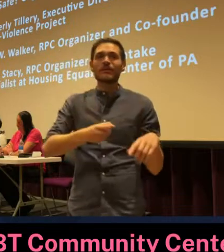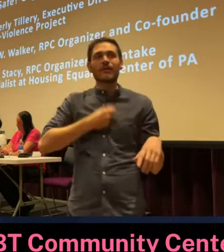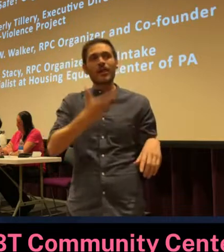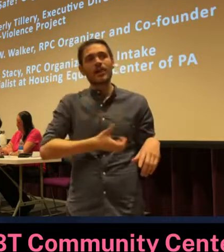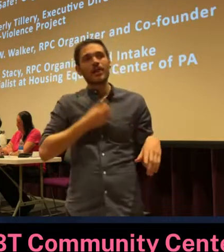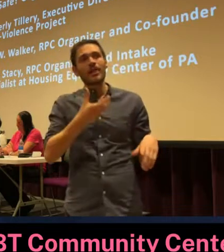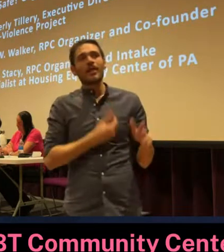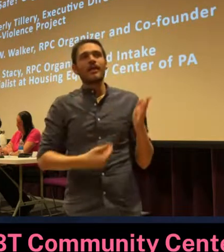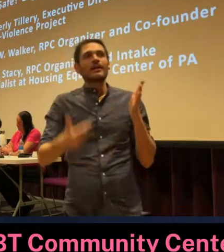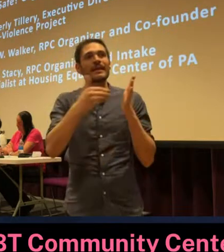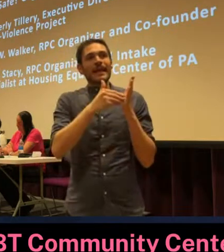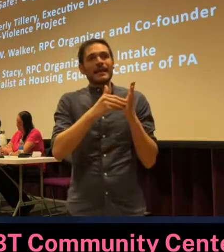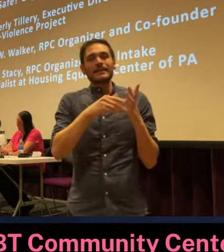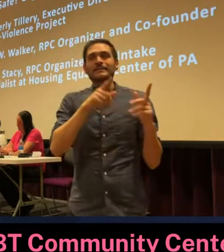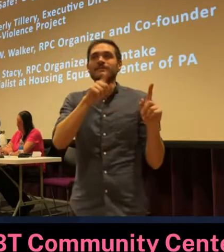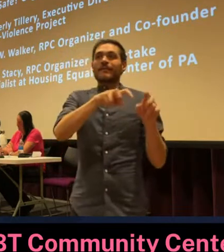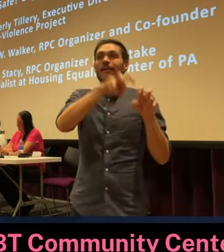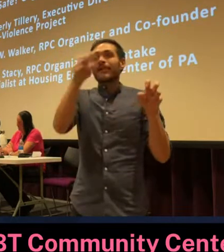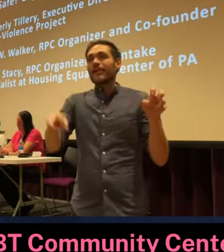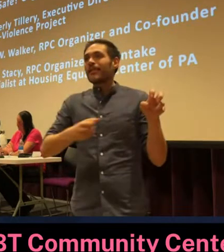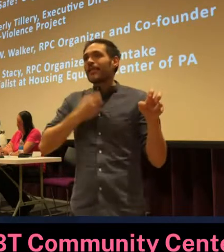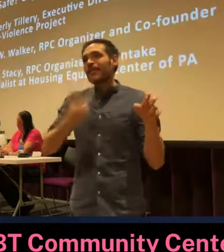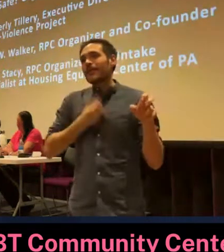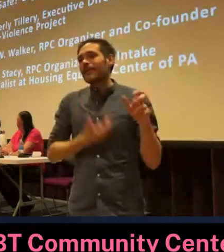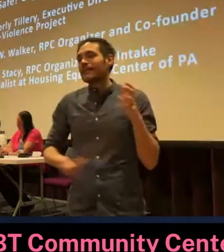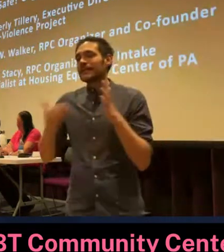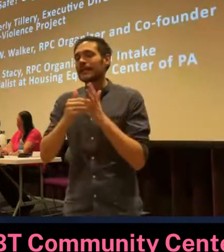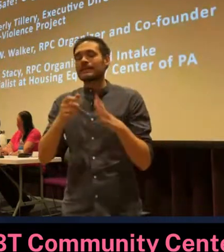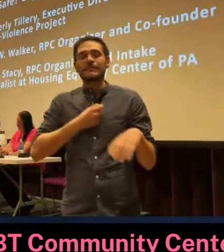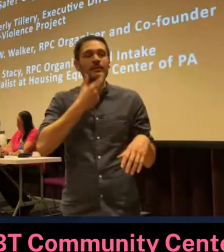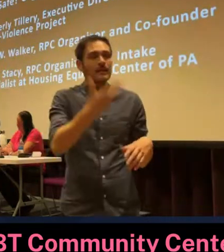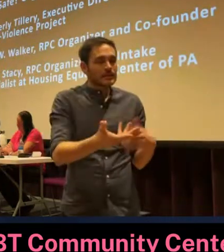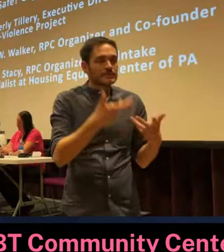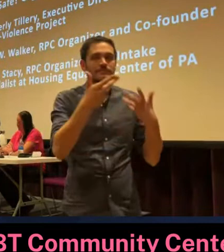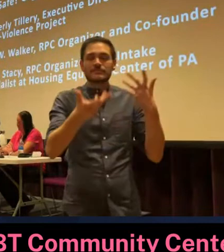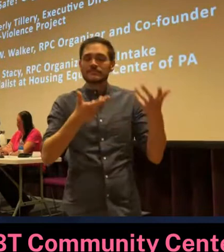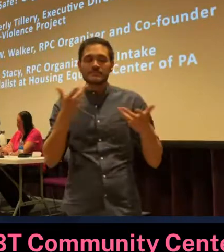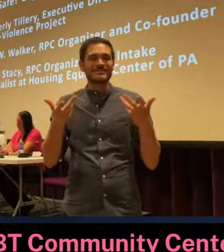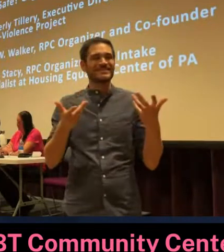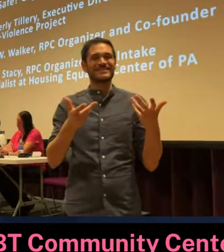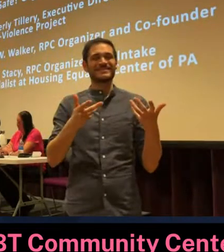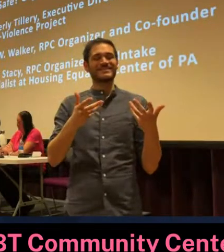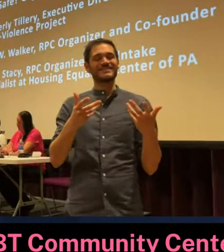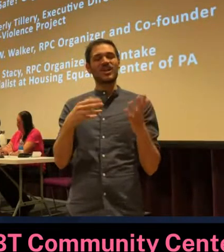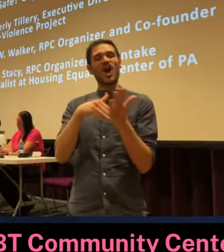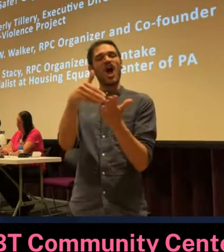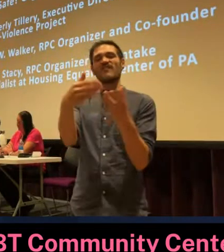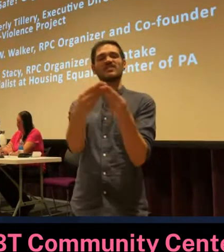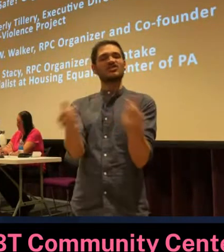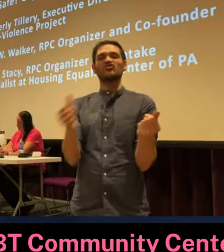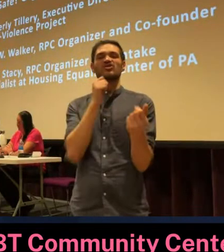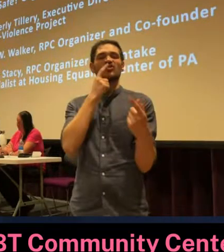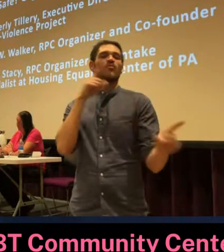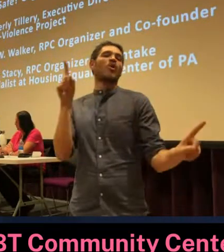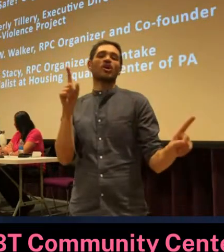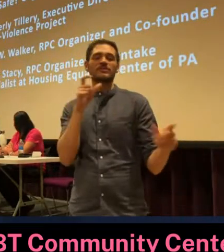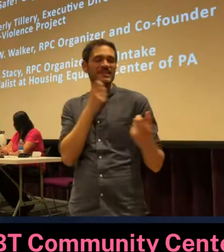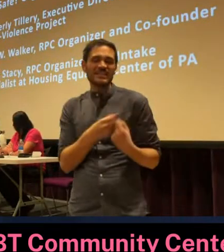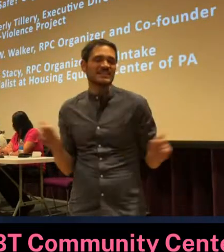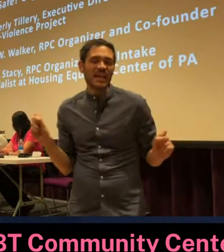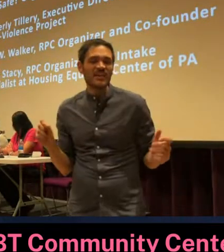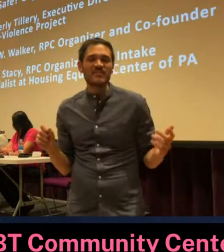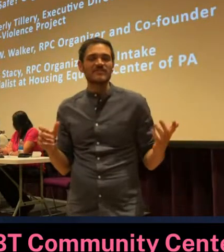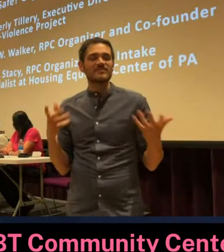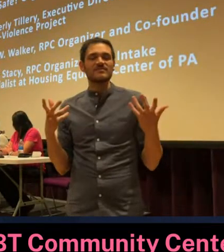often you're getting run around, and often you're given solutions that are not safe. The reality is the